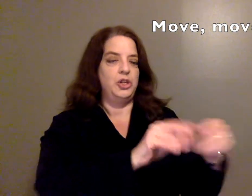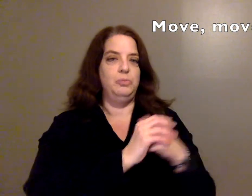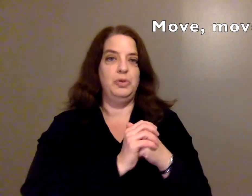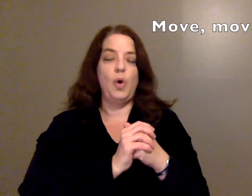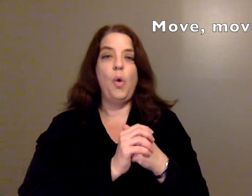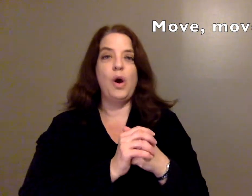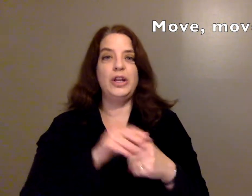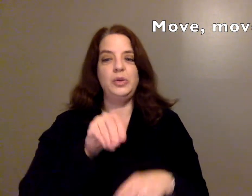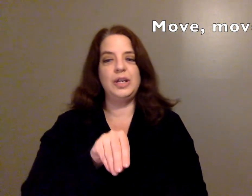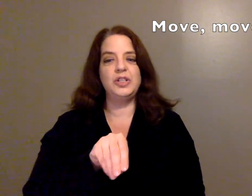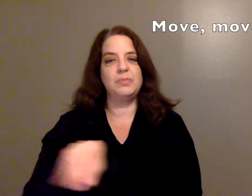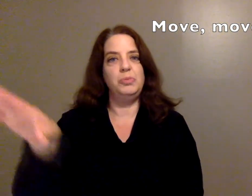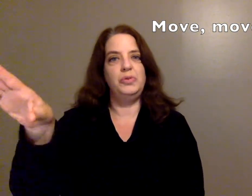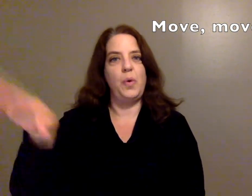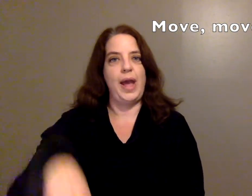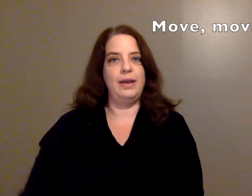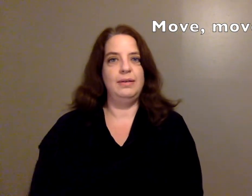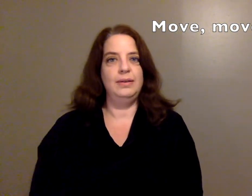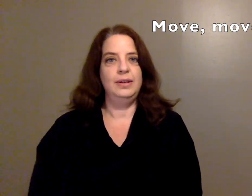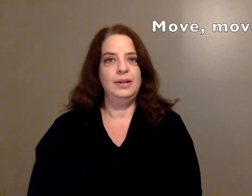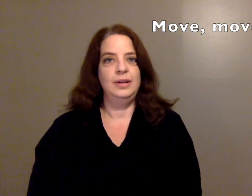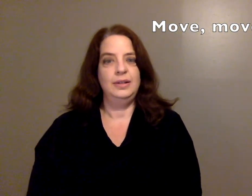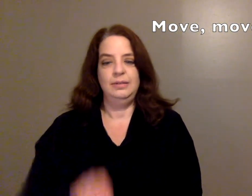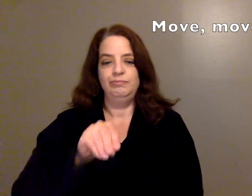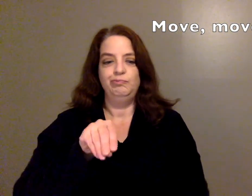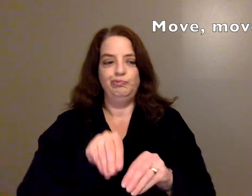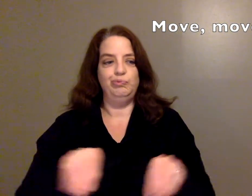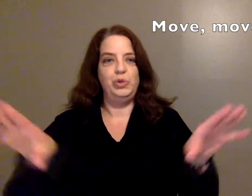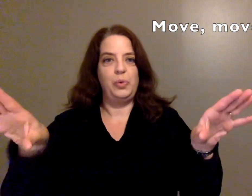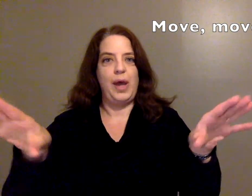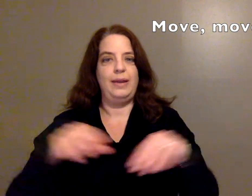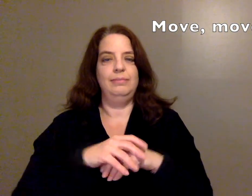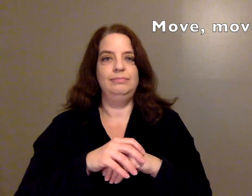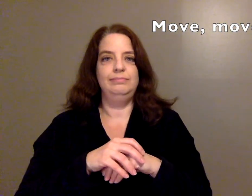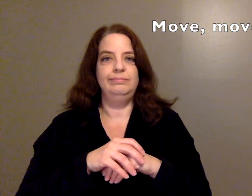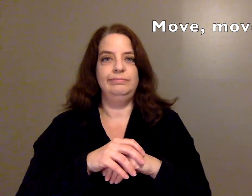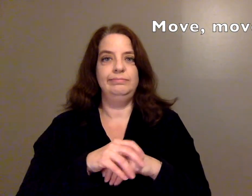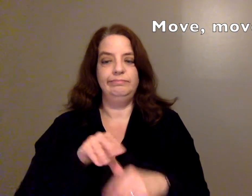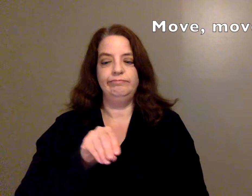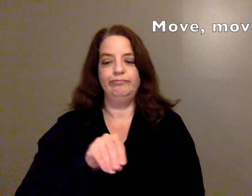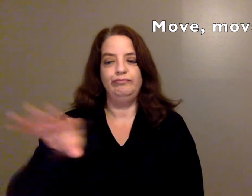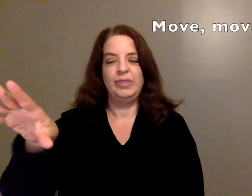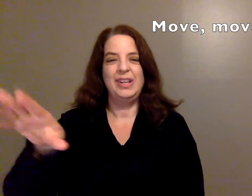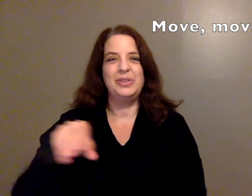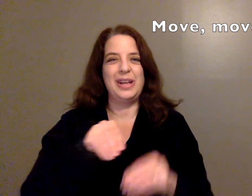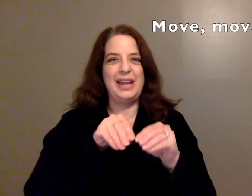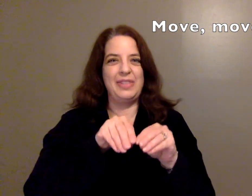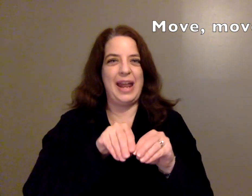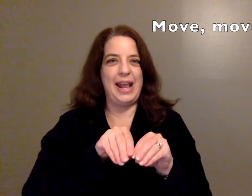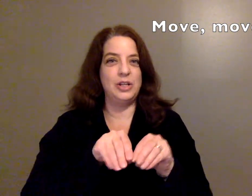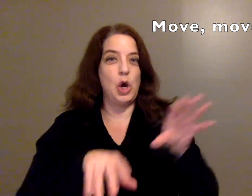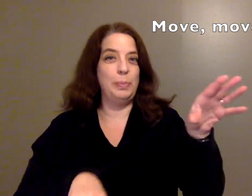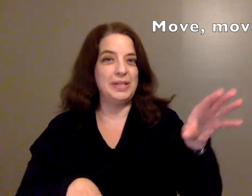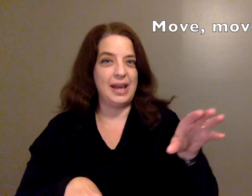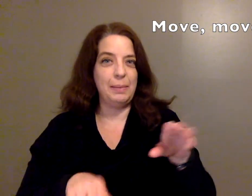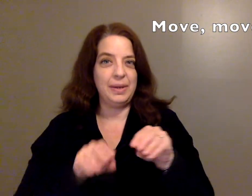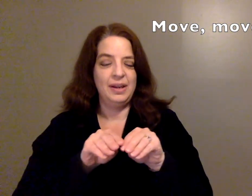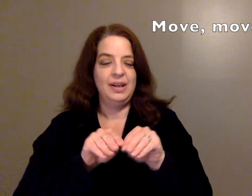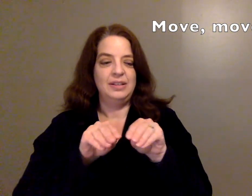move, or you can just move away. Move away. So kind of that hand opens up like